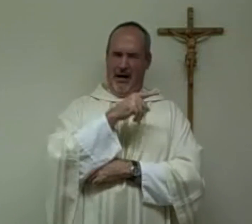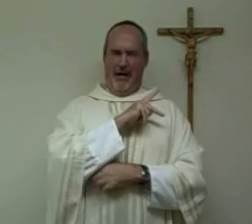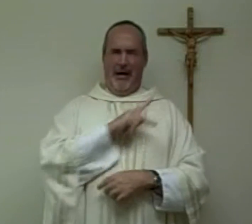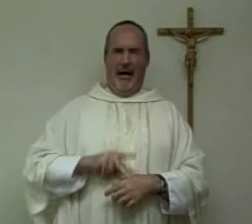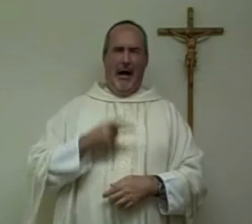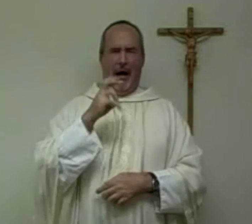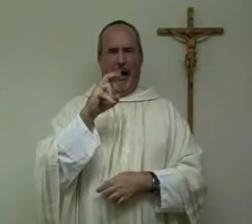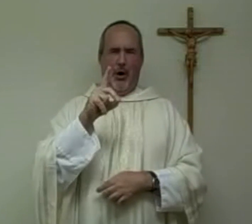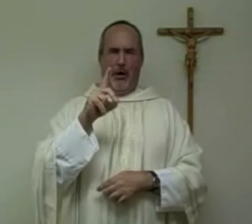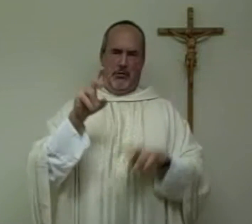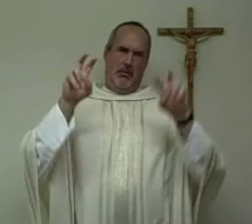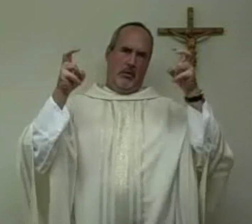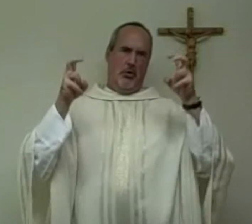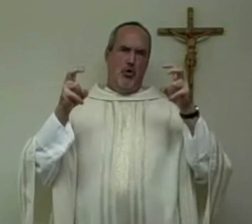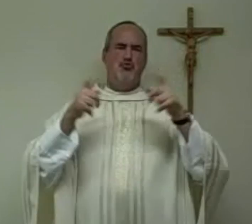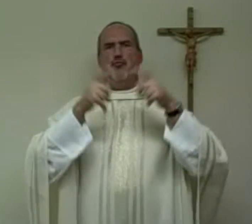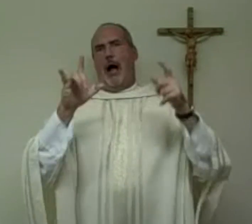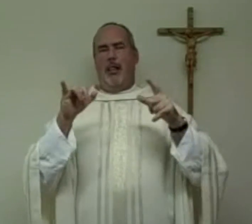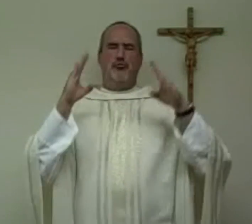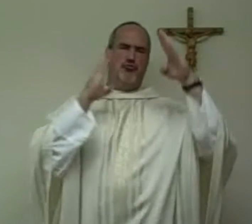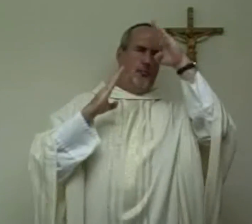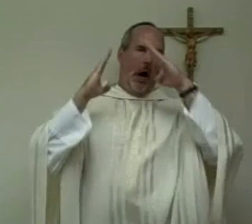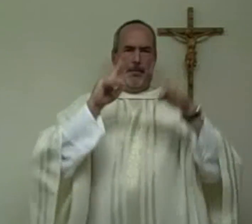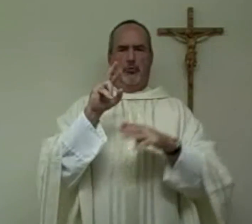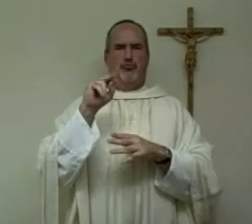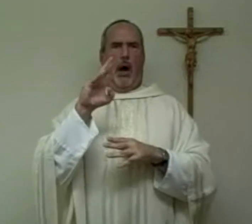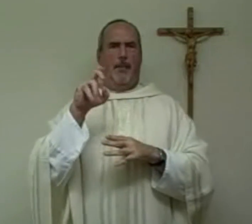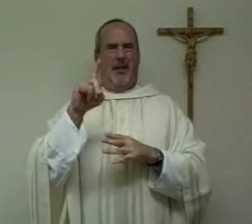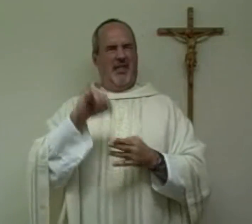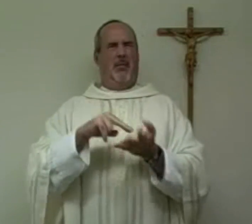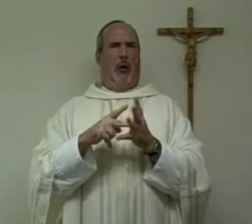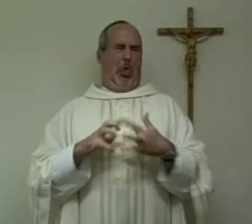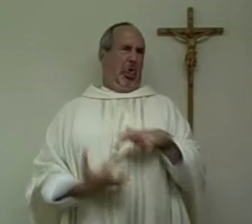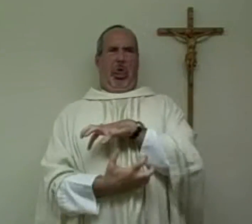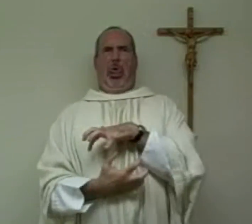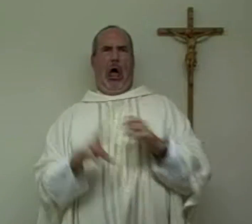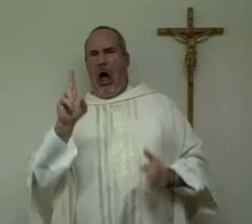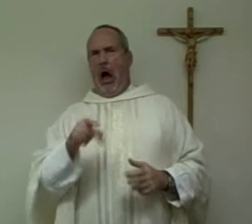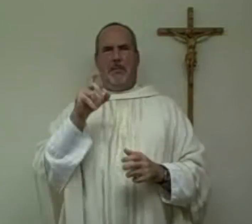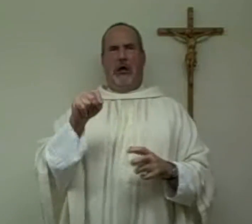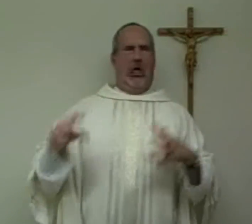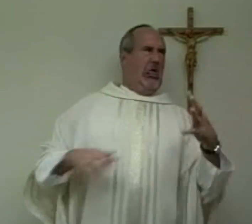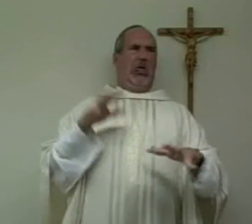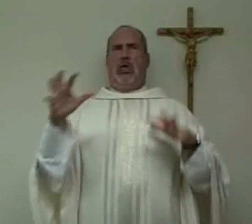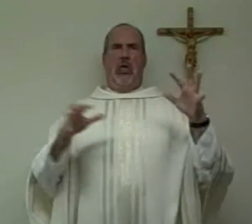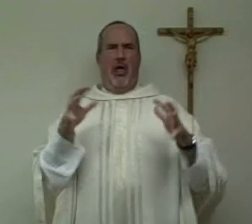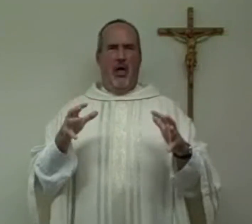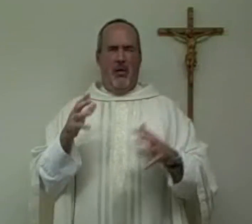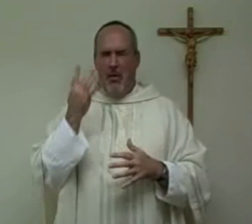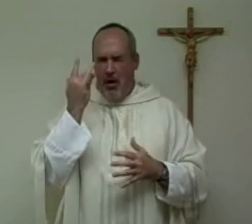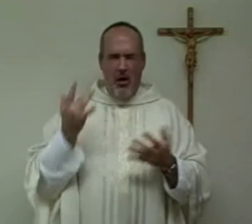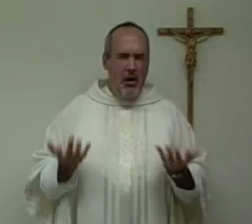So, why would King Herod be so-called greatly troubled, upset?